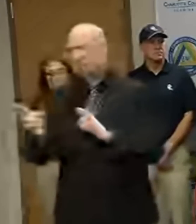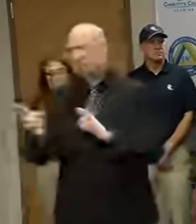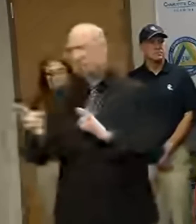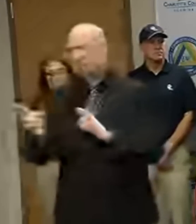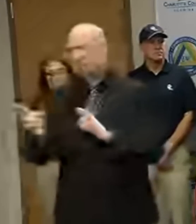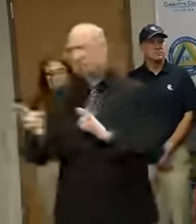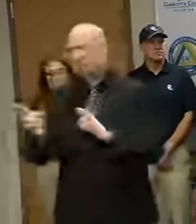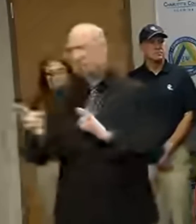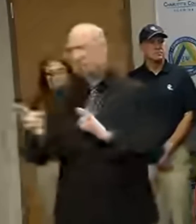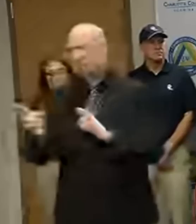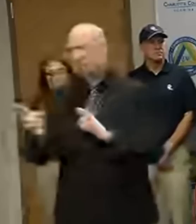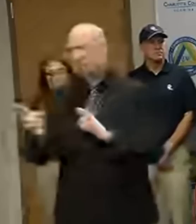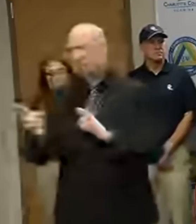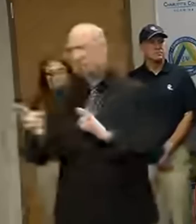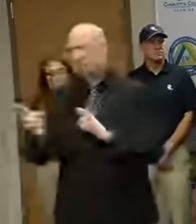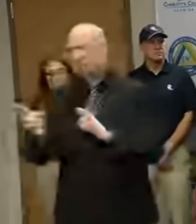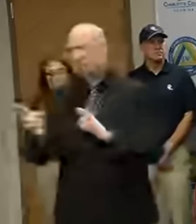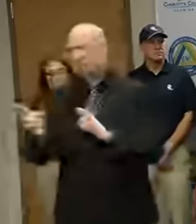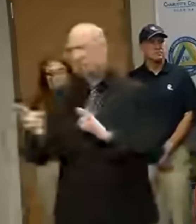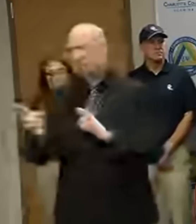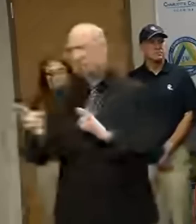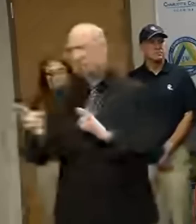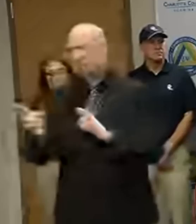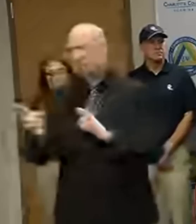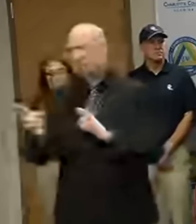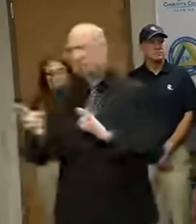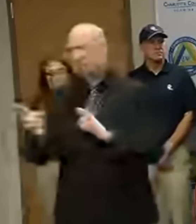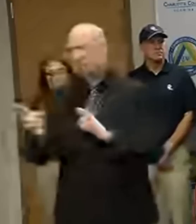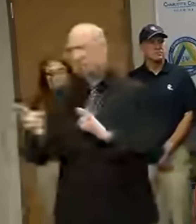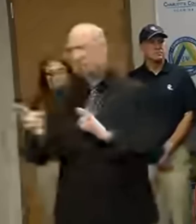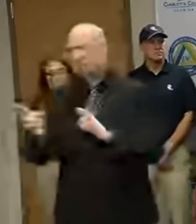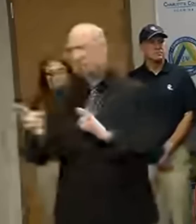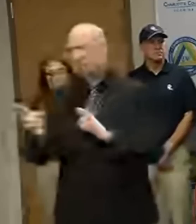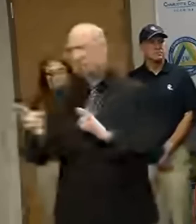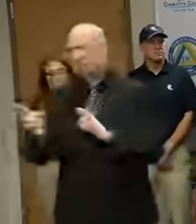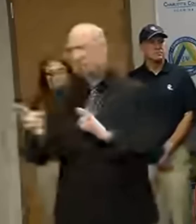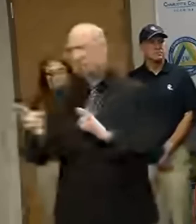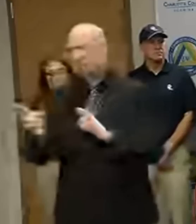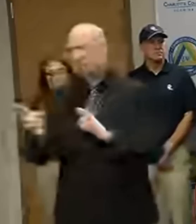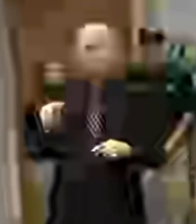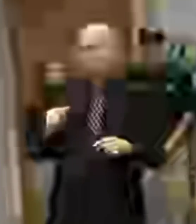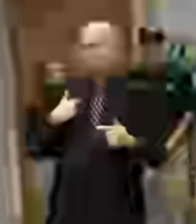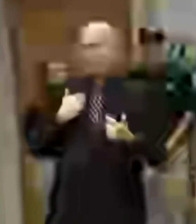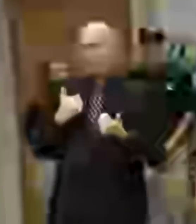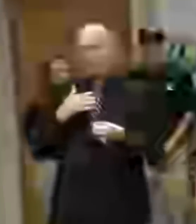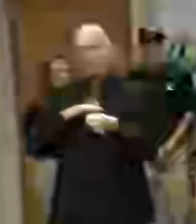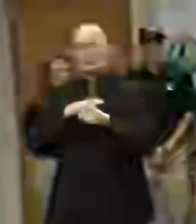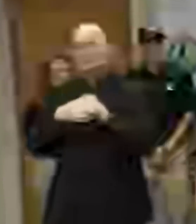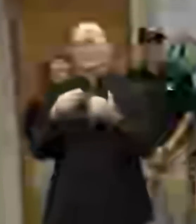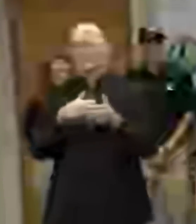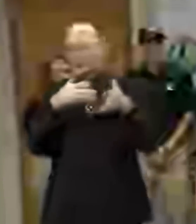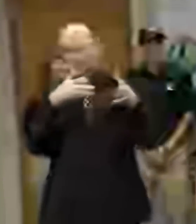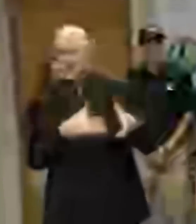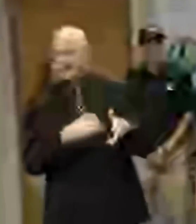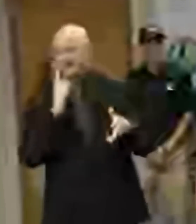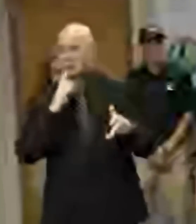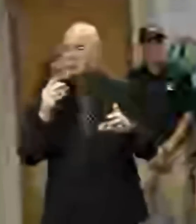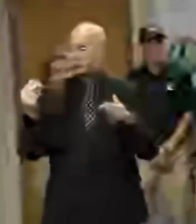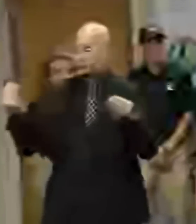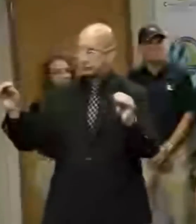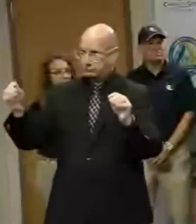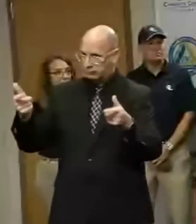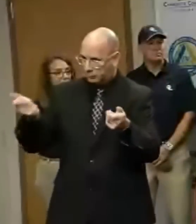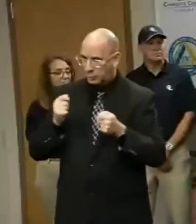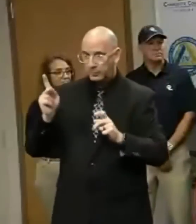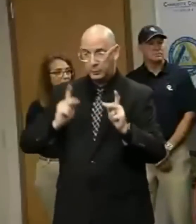and make this a state people wanted to be in. And so we're seeing historic reserves, even as we've continued to break records with the revenue